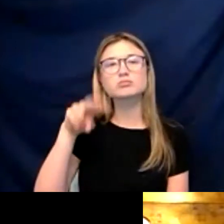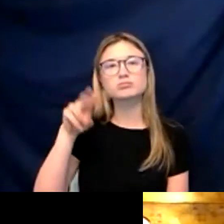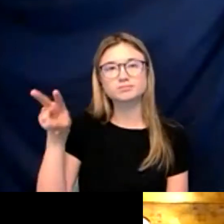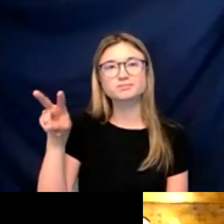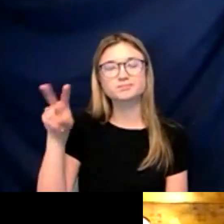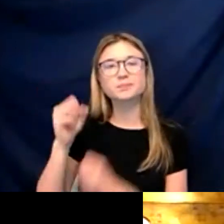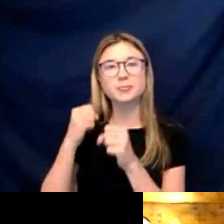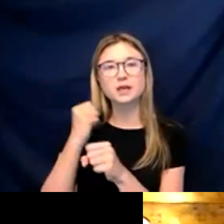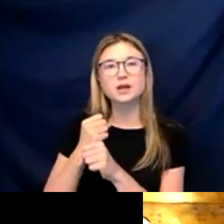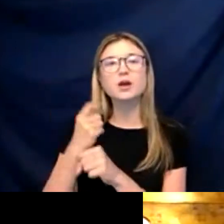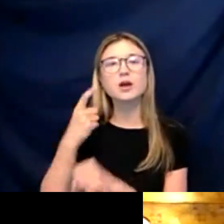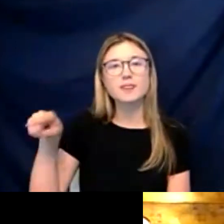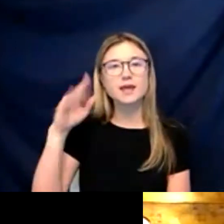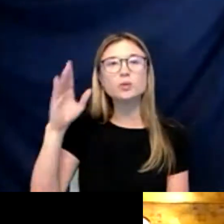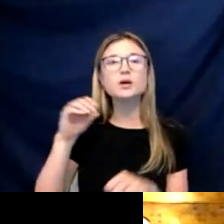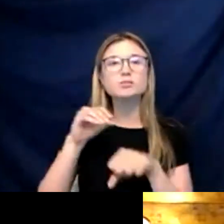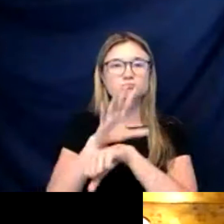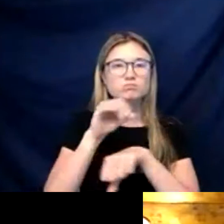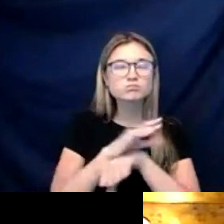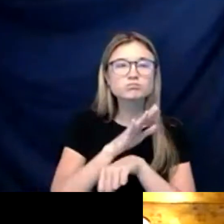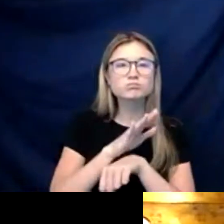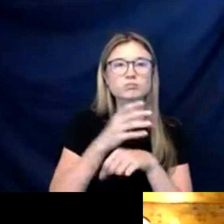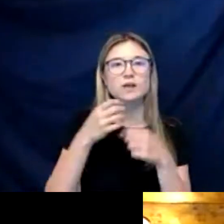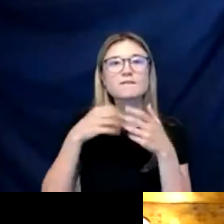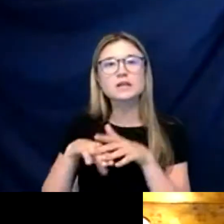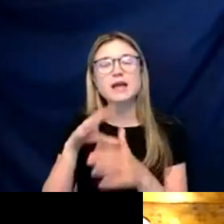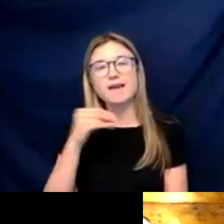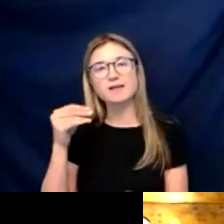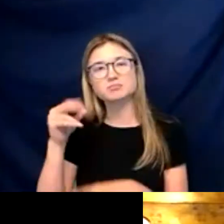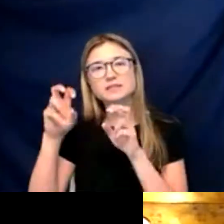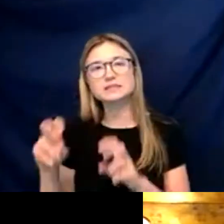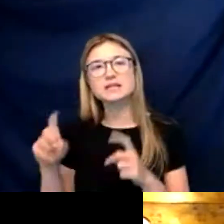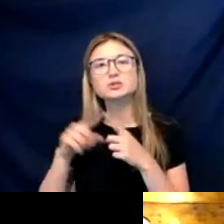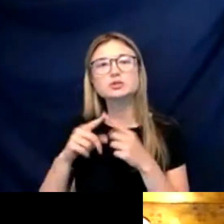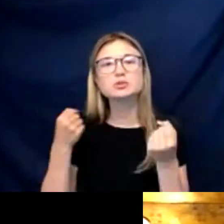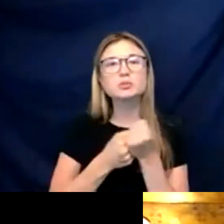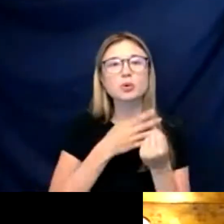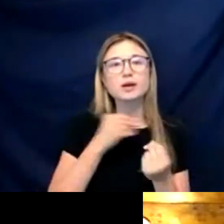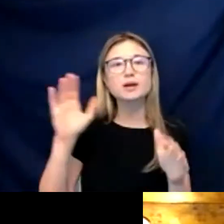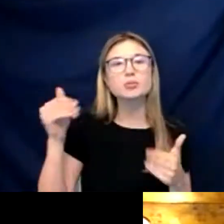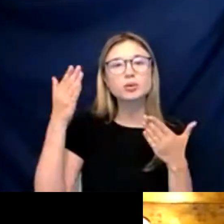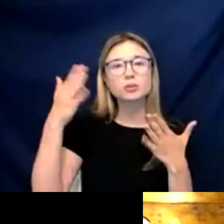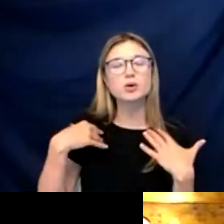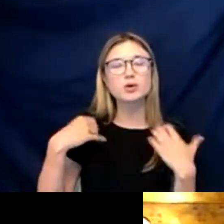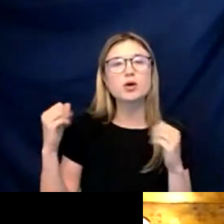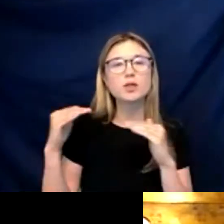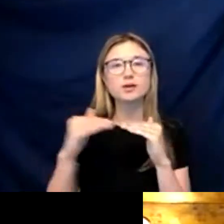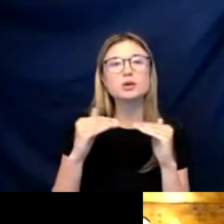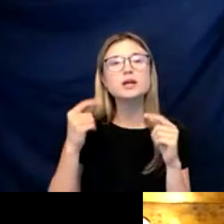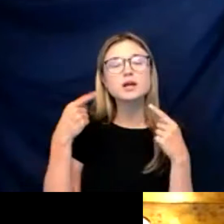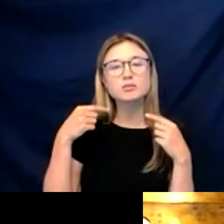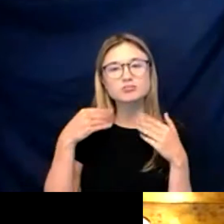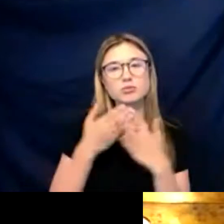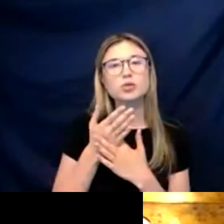consultation, facilitation, and assessment to support and promote the health equity through an evidence-based best